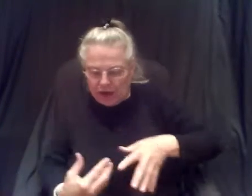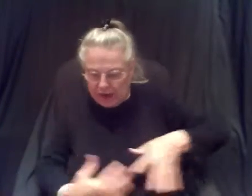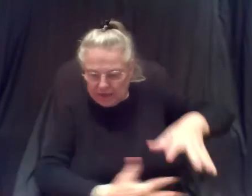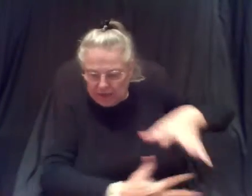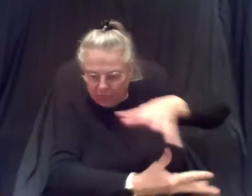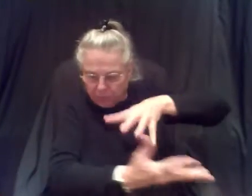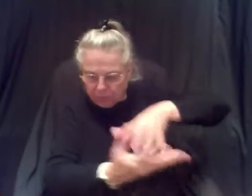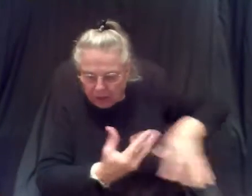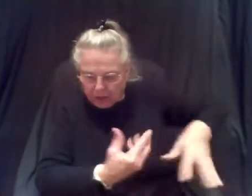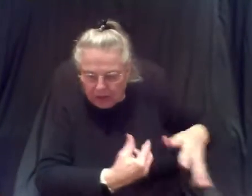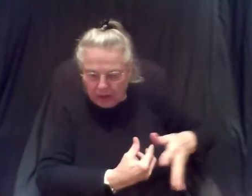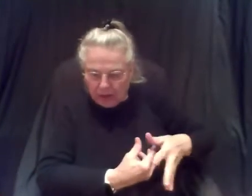circulate.